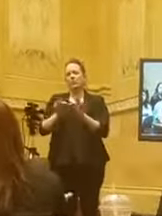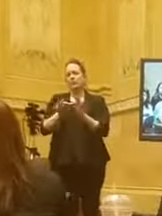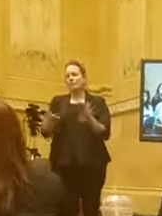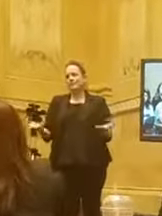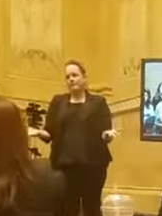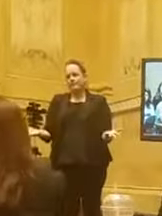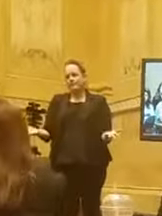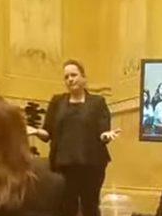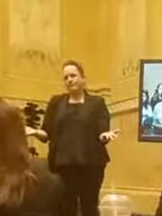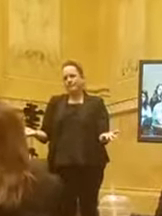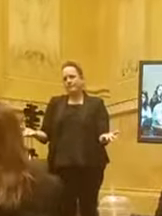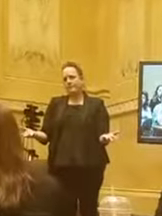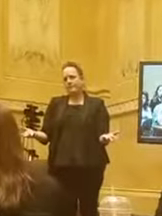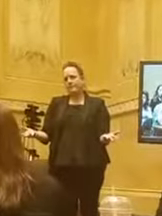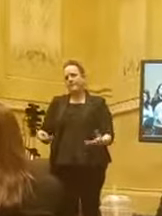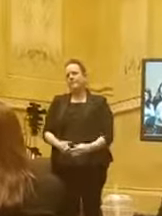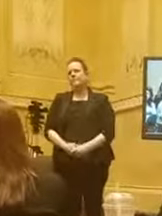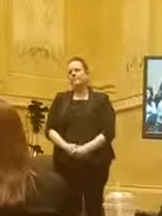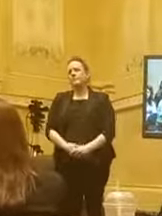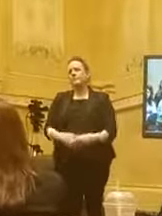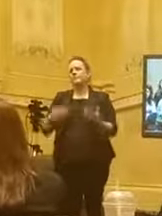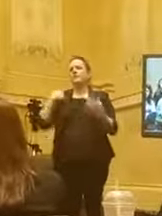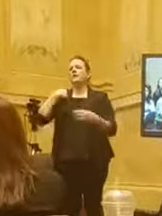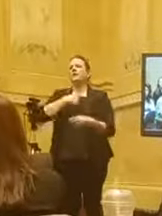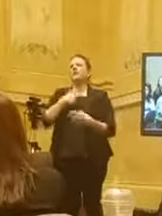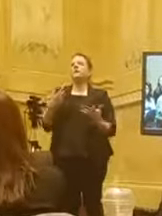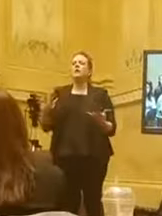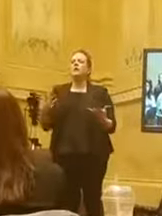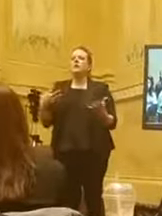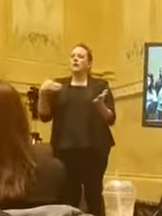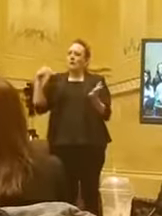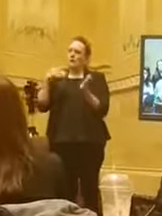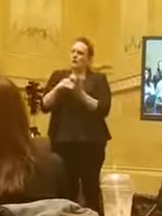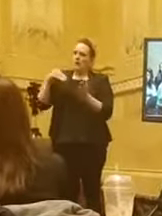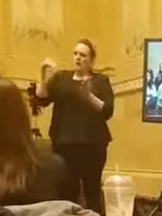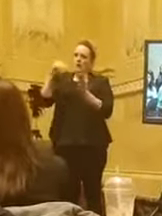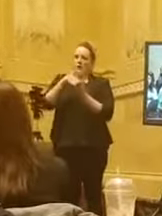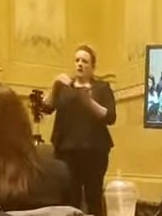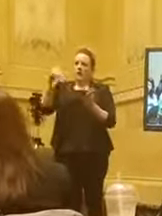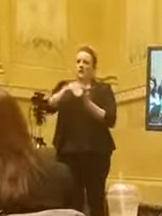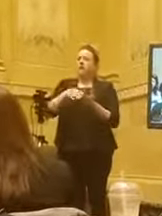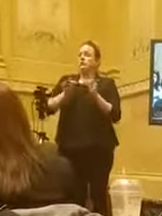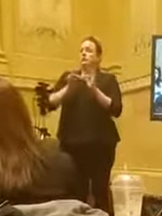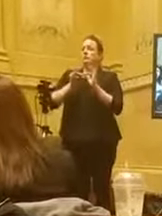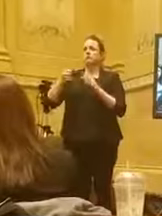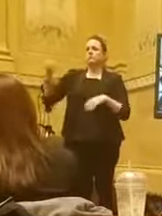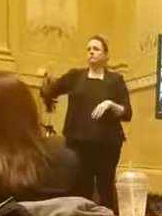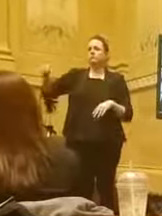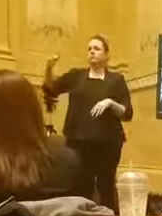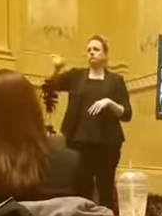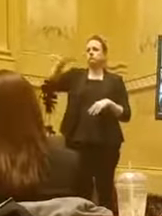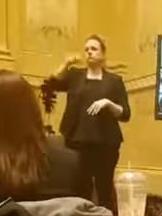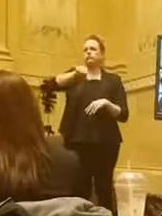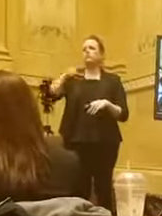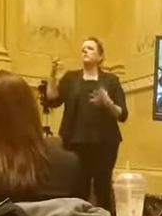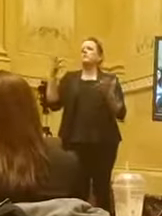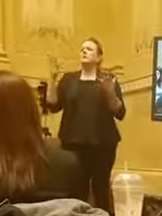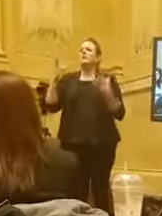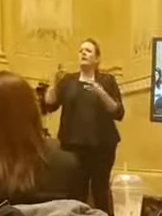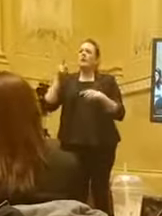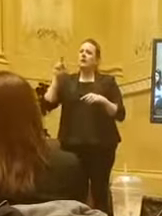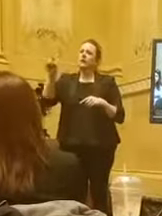Language to communicate. So she can't access her teachers and her peers. They denied her services for so long, and